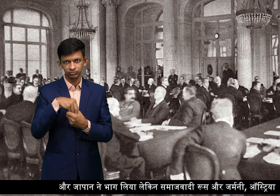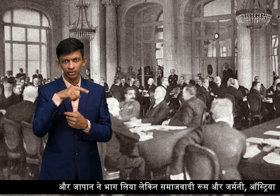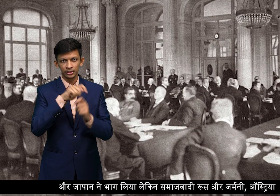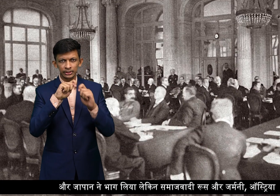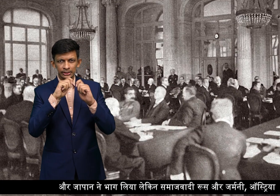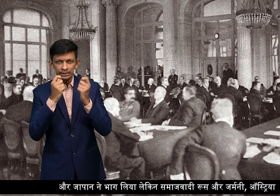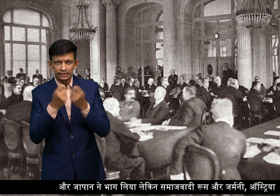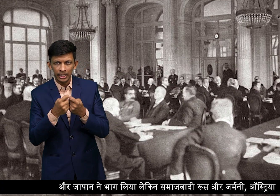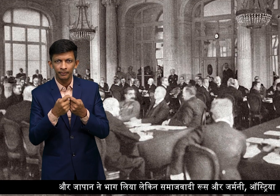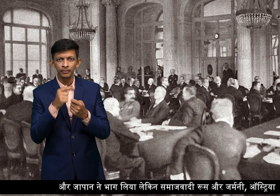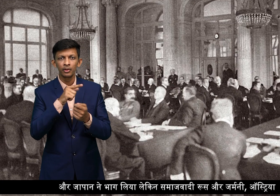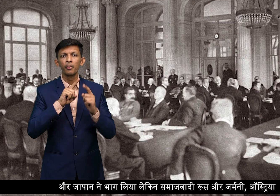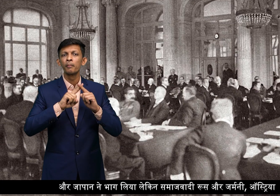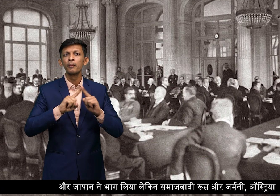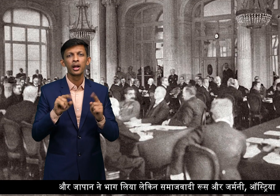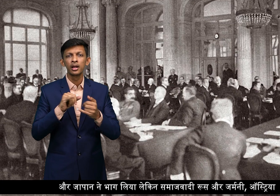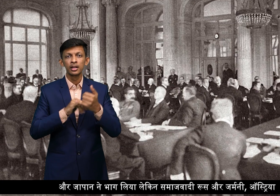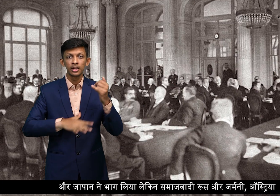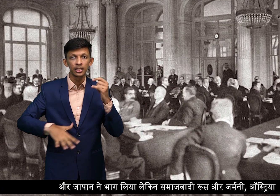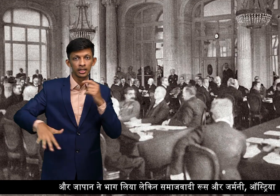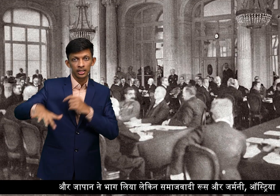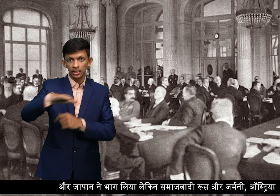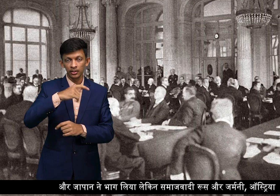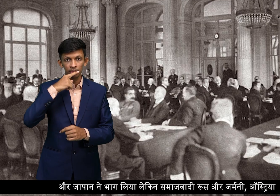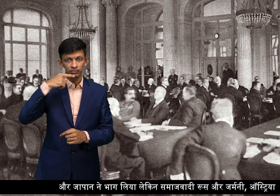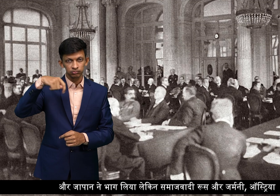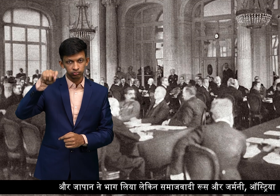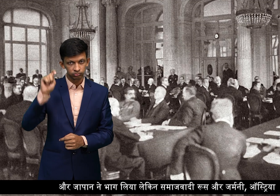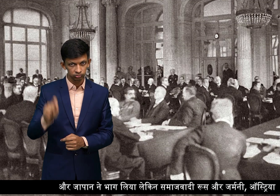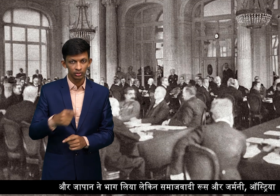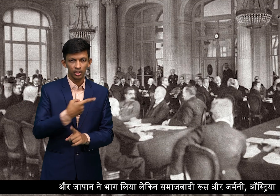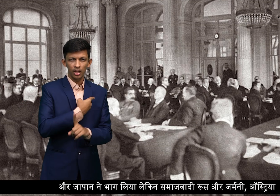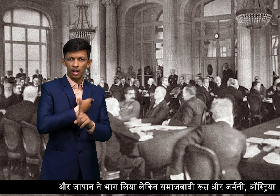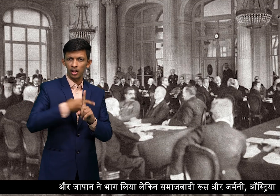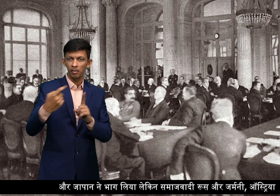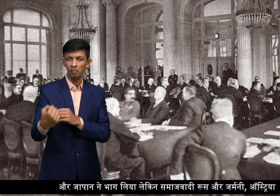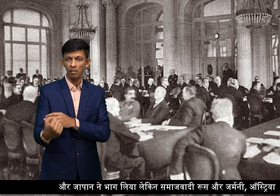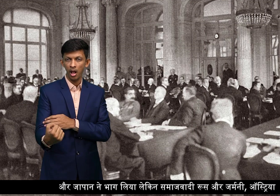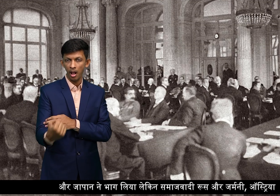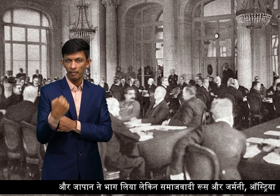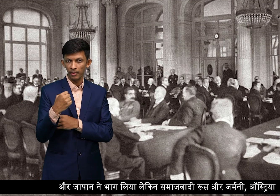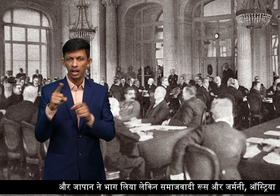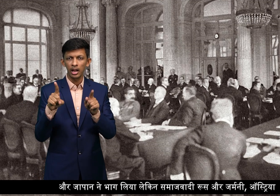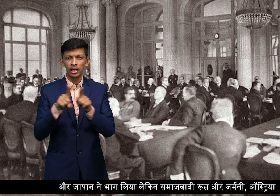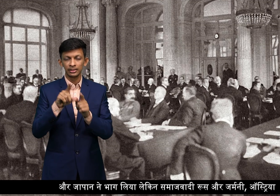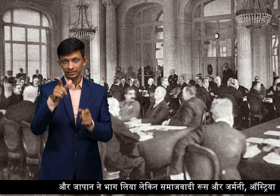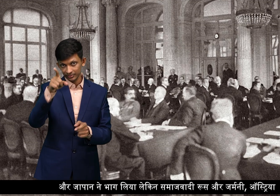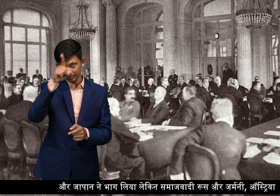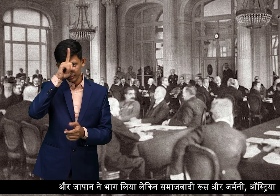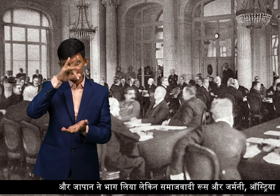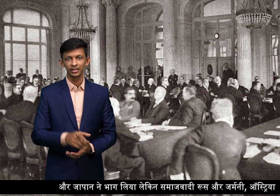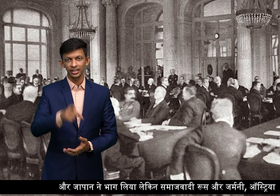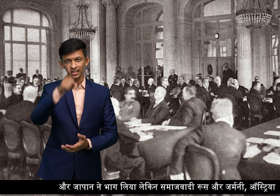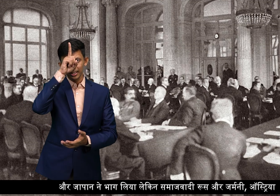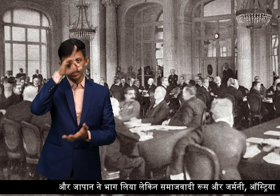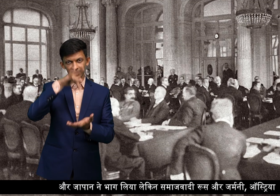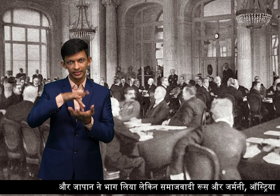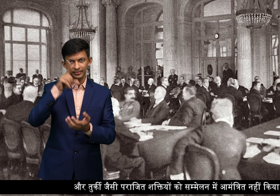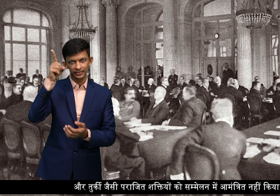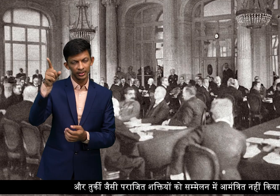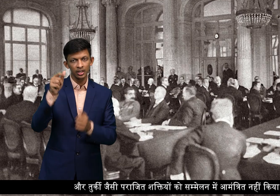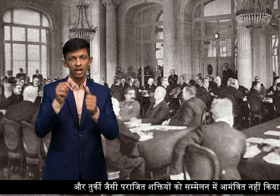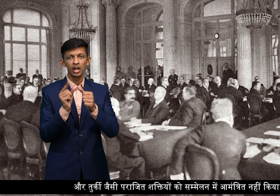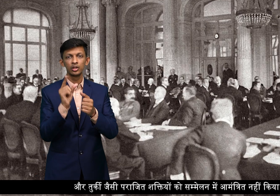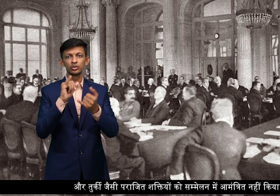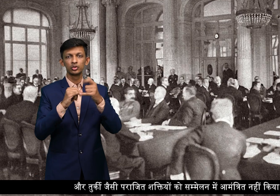participated in this conference, but socialist Russia and defeated powers like